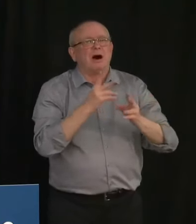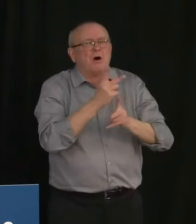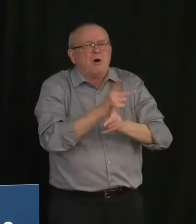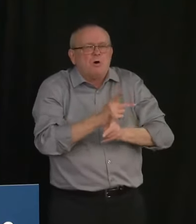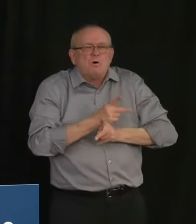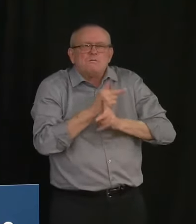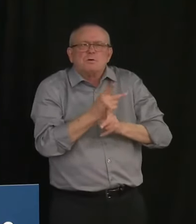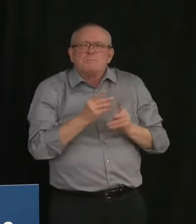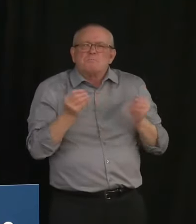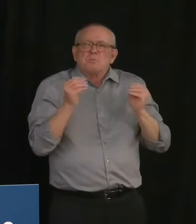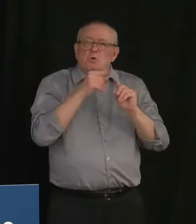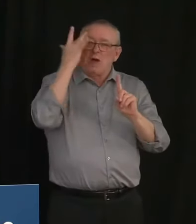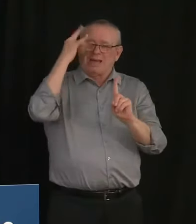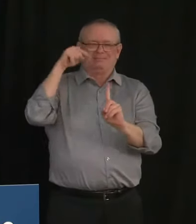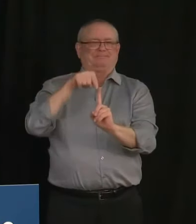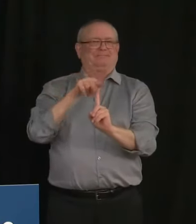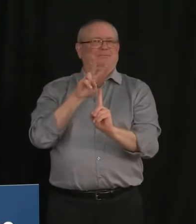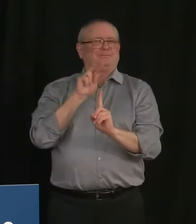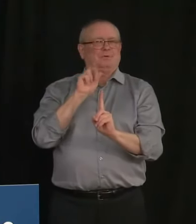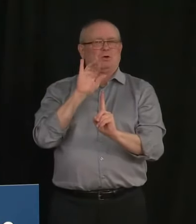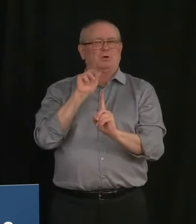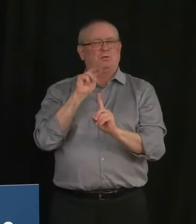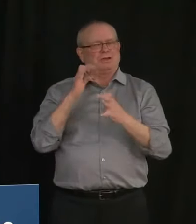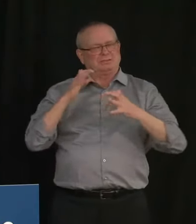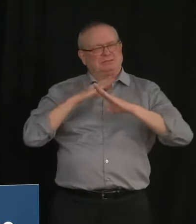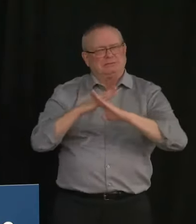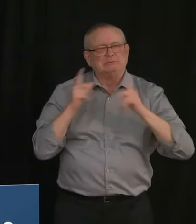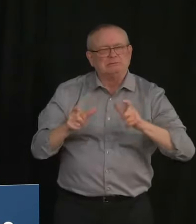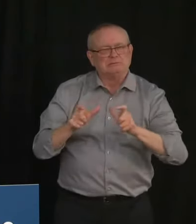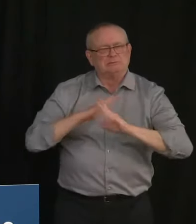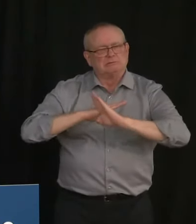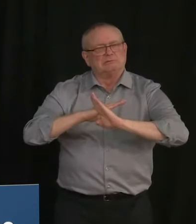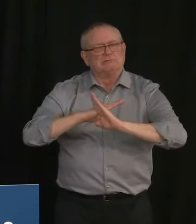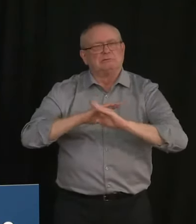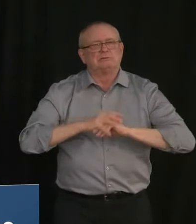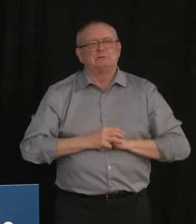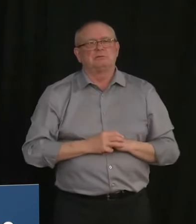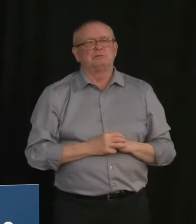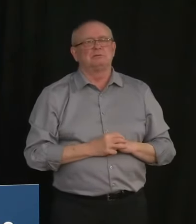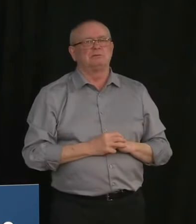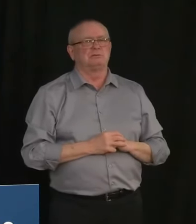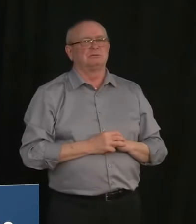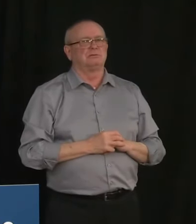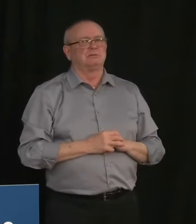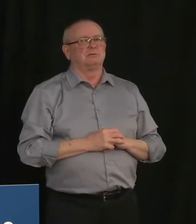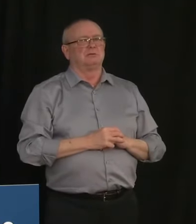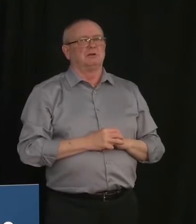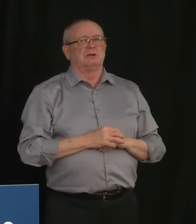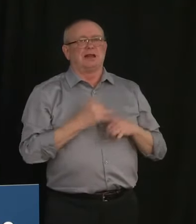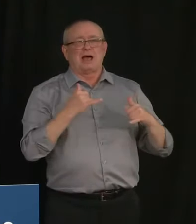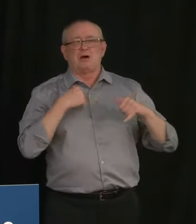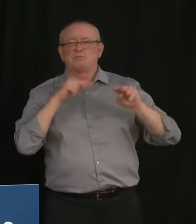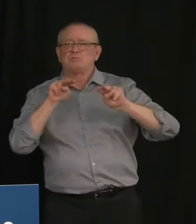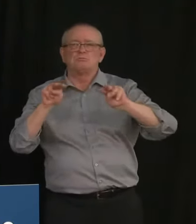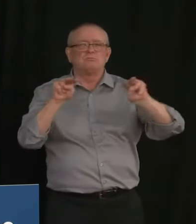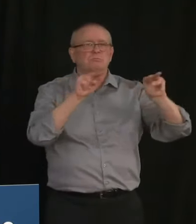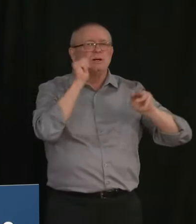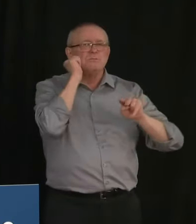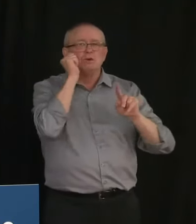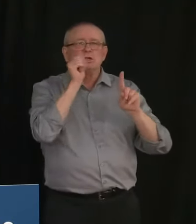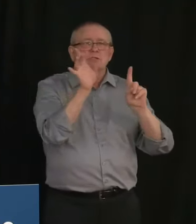to prevent their spread in Alberta. By also closely watching our leading indicators of positivity rate, new case